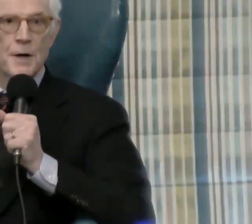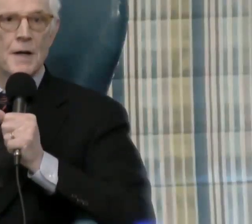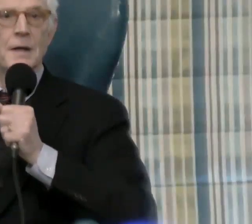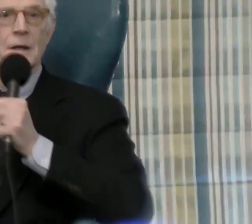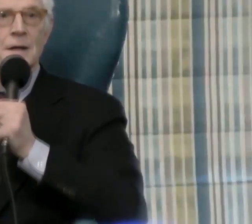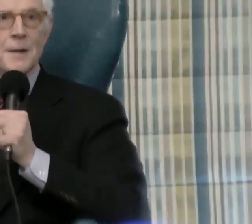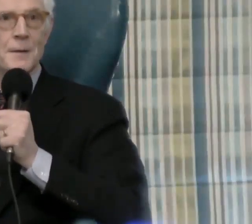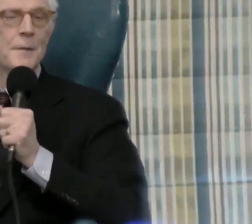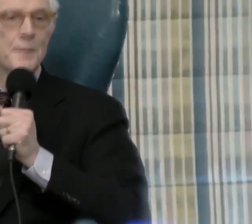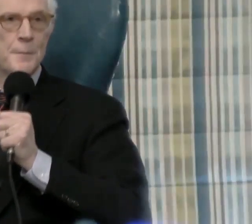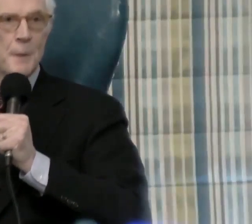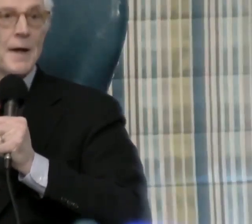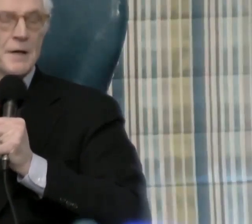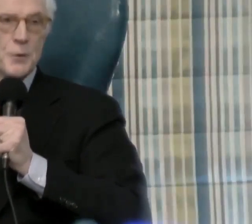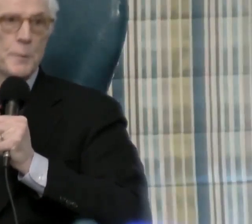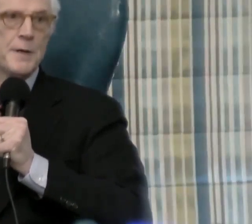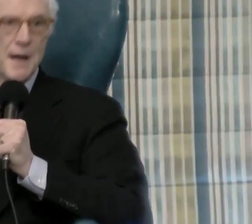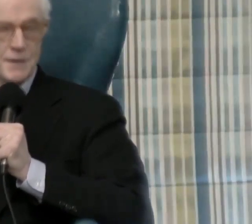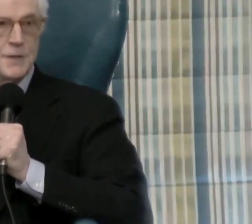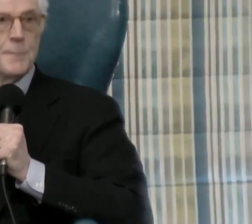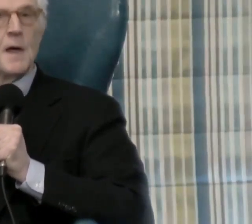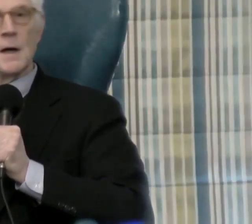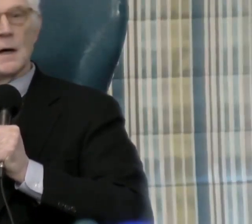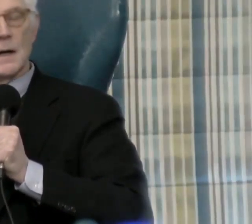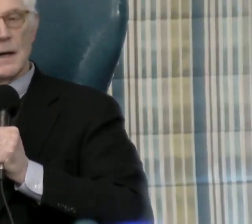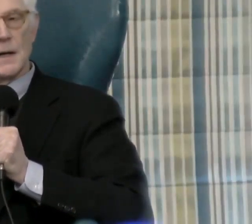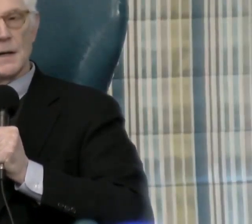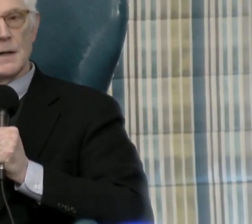The answer, my answer would be yes.